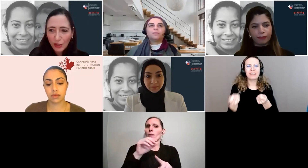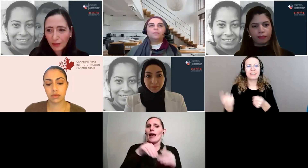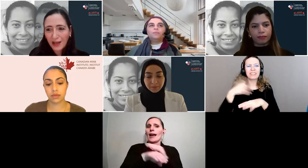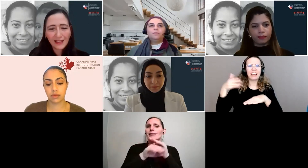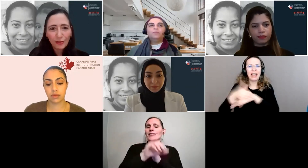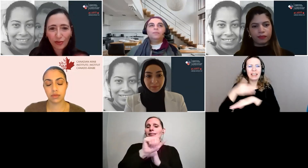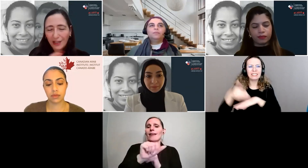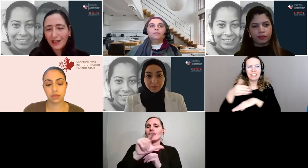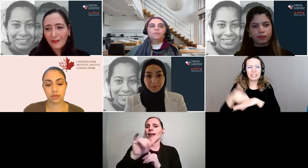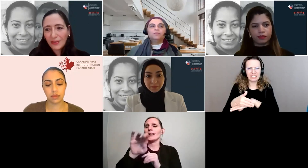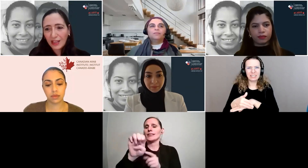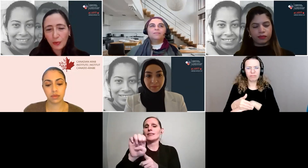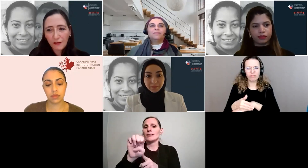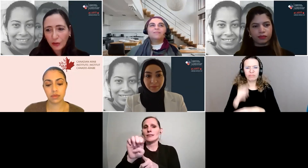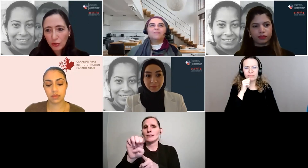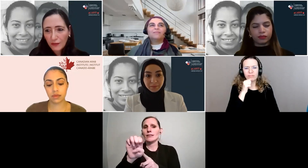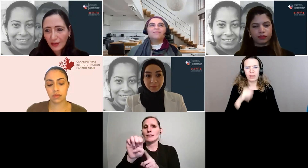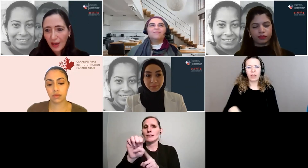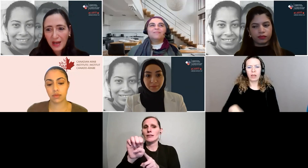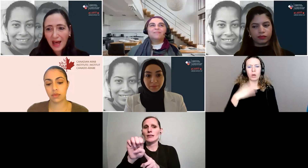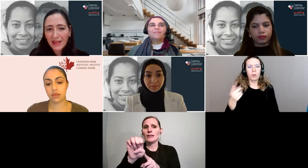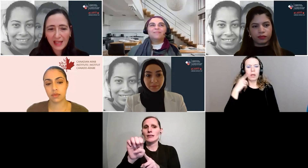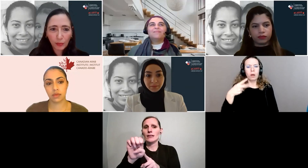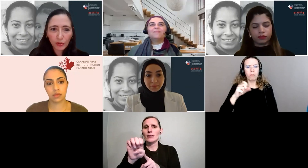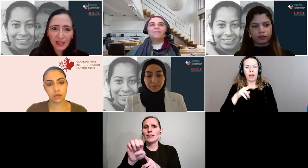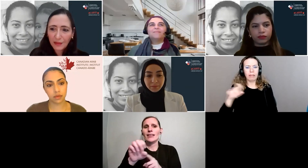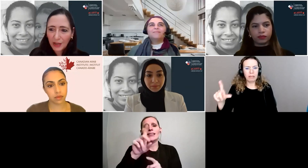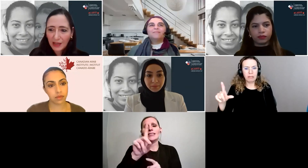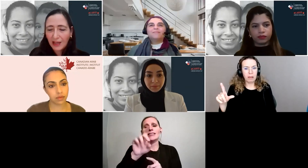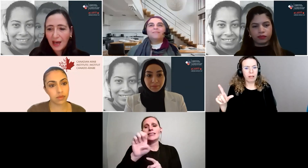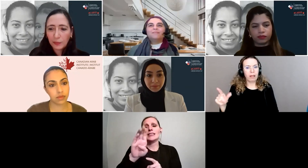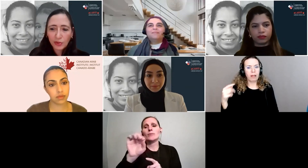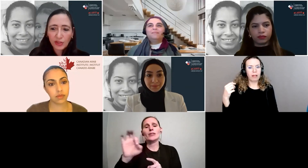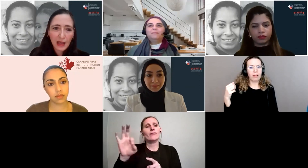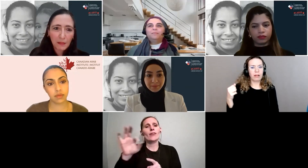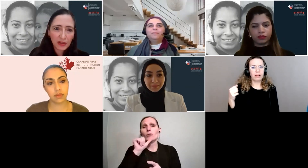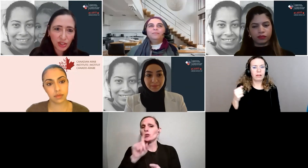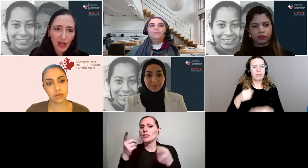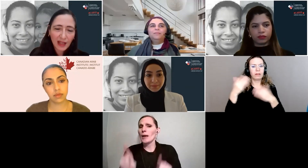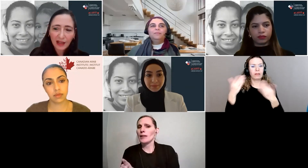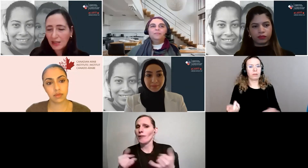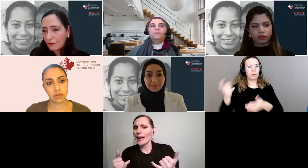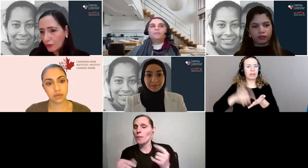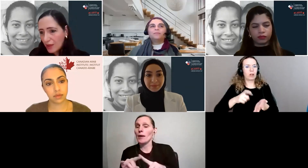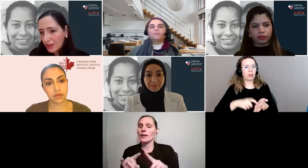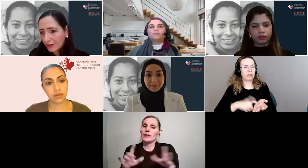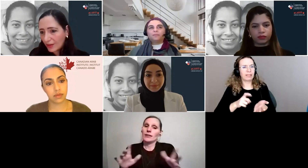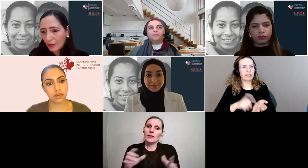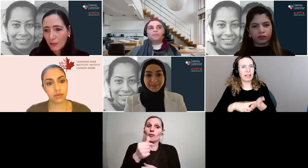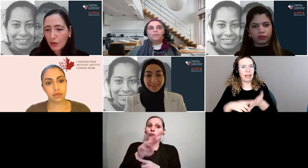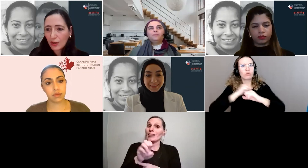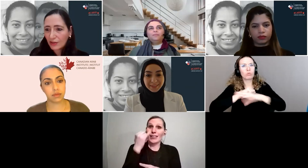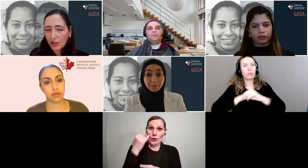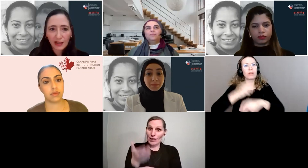just mentioned the panels, I know the debrief, I'm not sure if they are happening at this point in time, but I'll post the name on the chat. And Grace, if you are